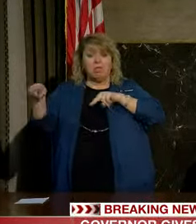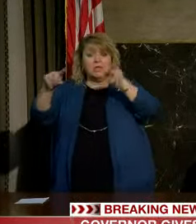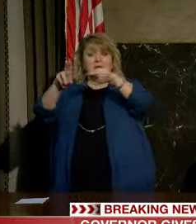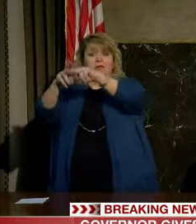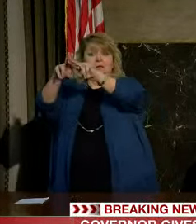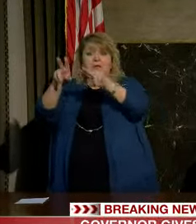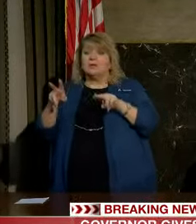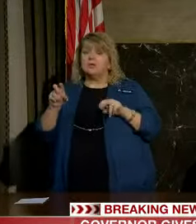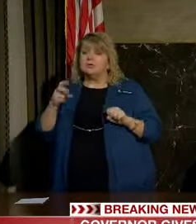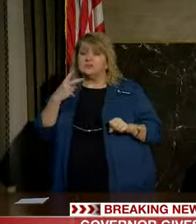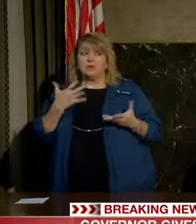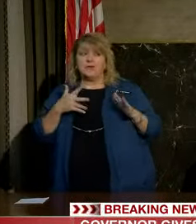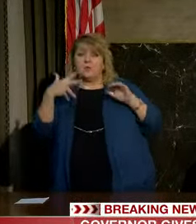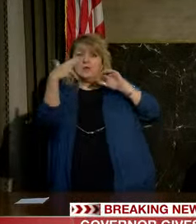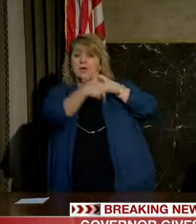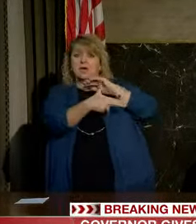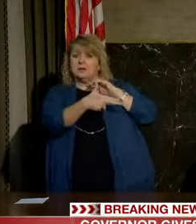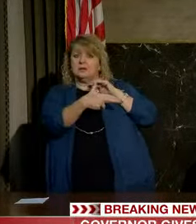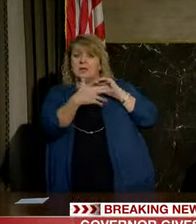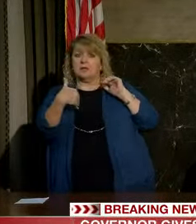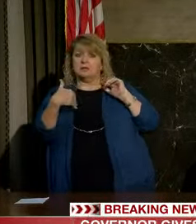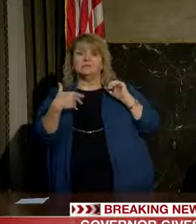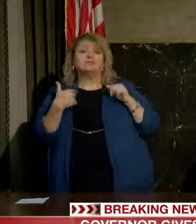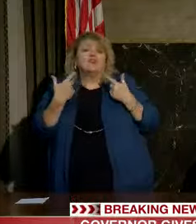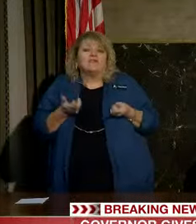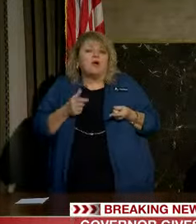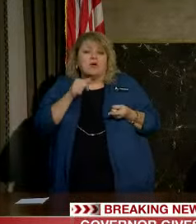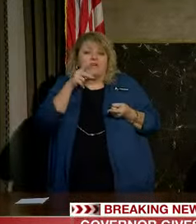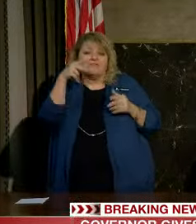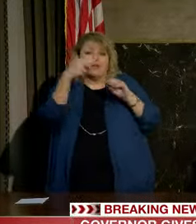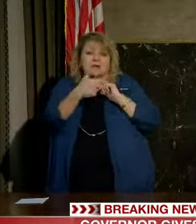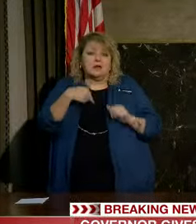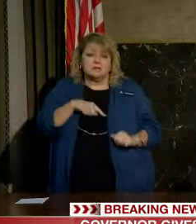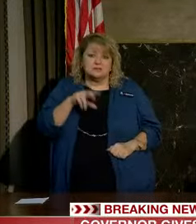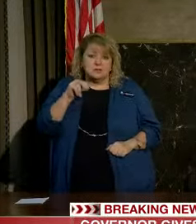don't see any cuts that really affect us. We haven't yet to date.